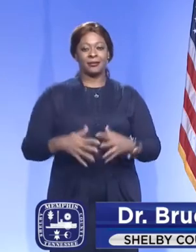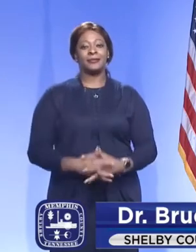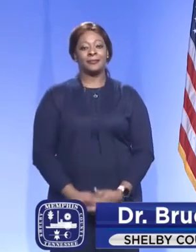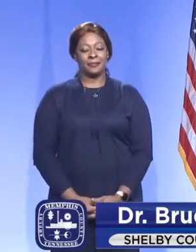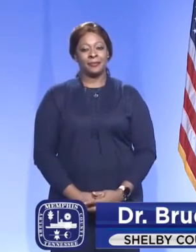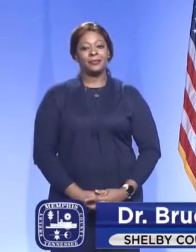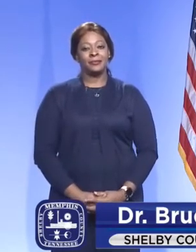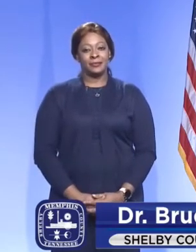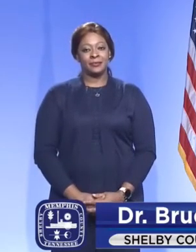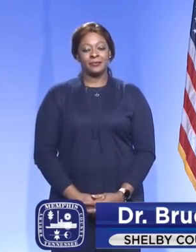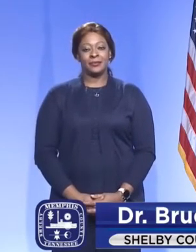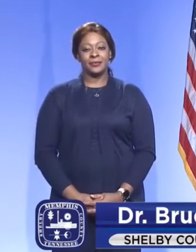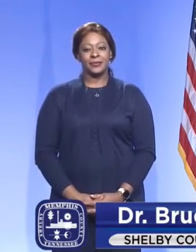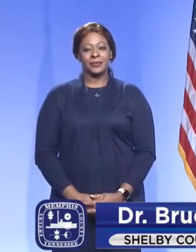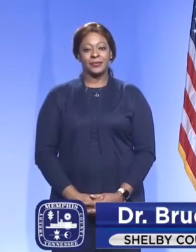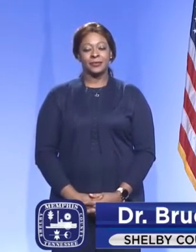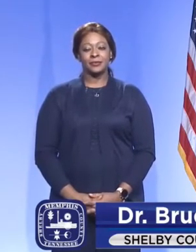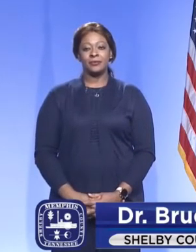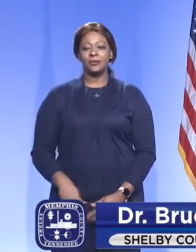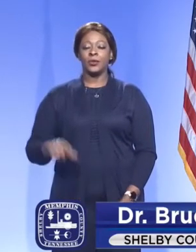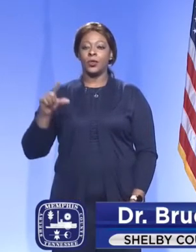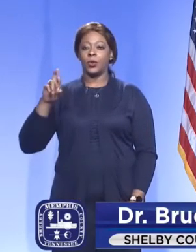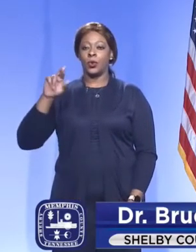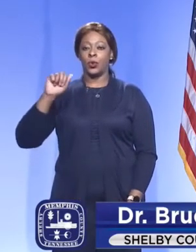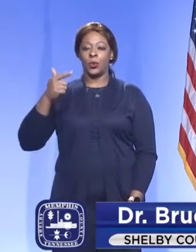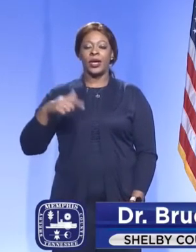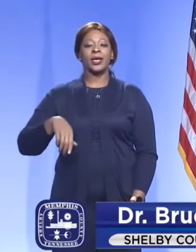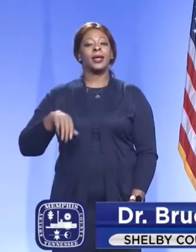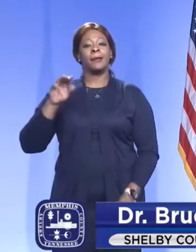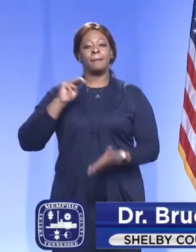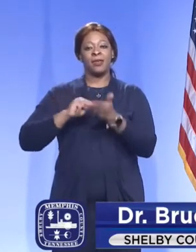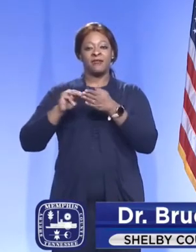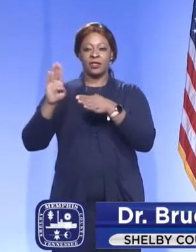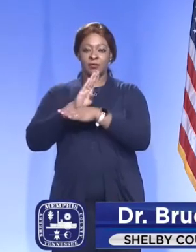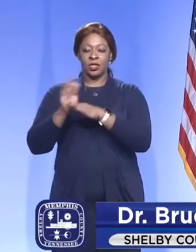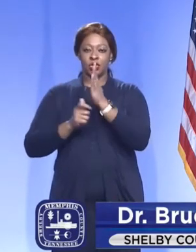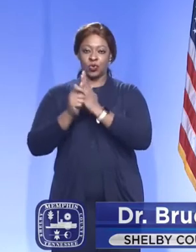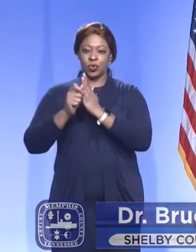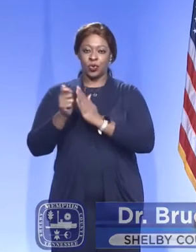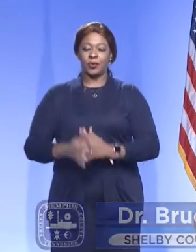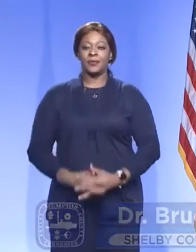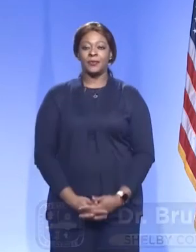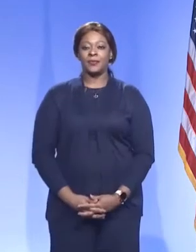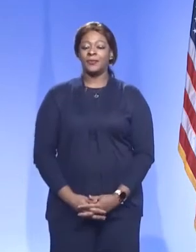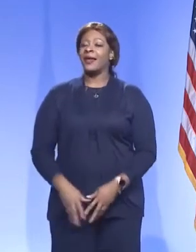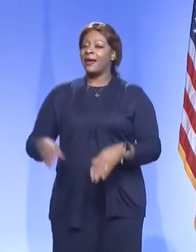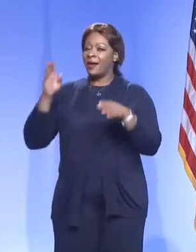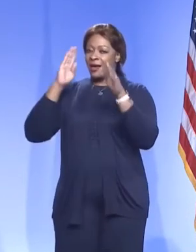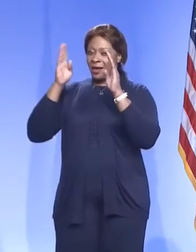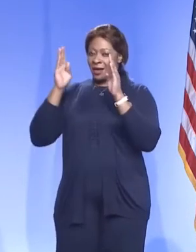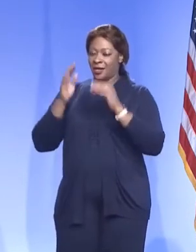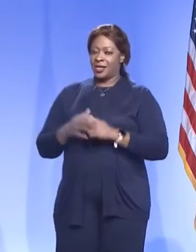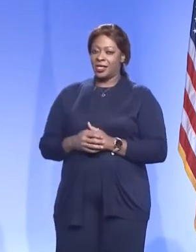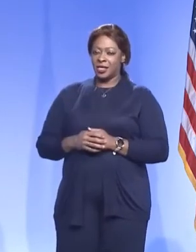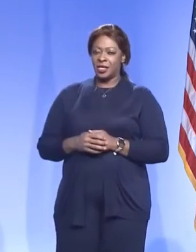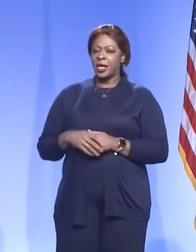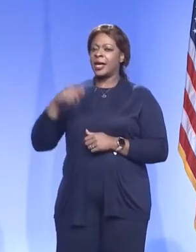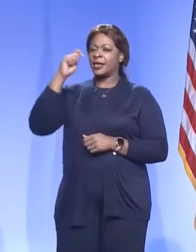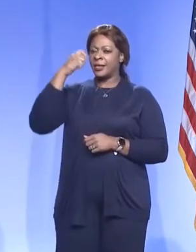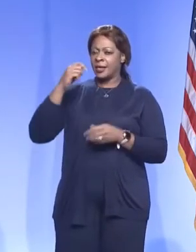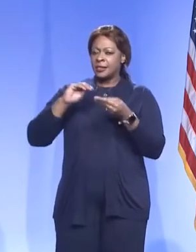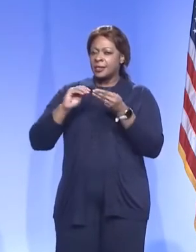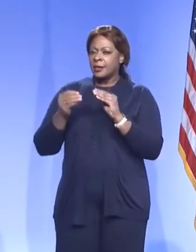still view contact sports where there's close contact and increased transmission or risk of transmission of